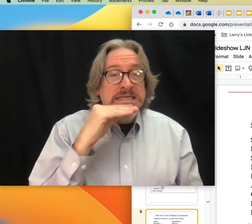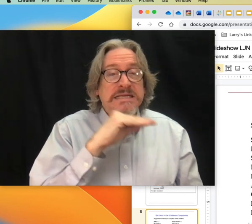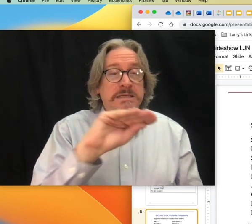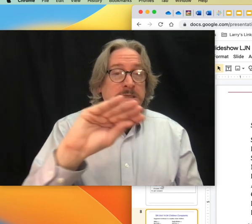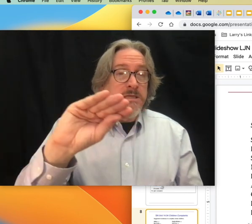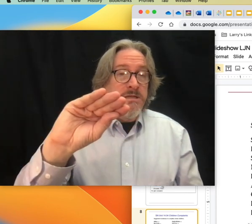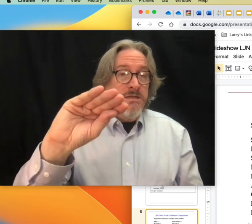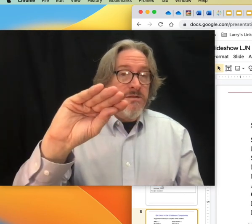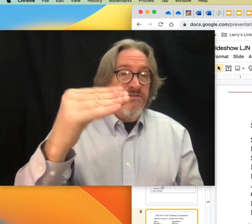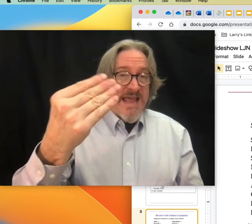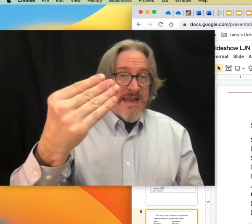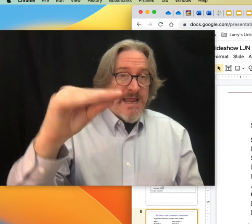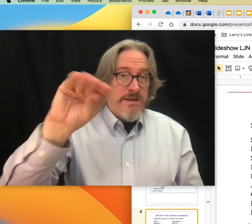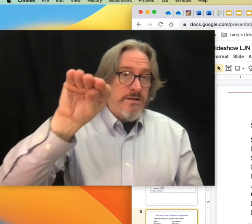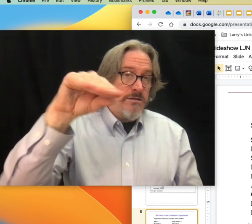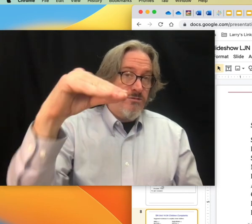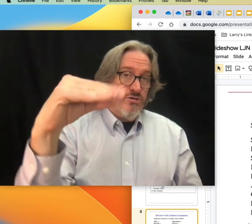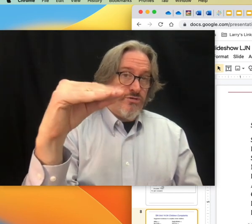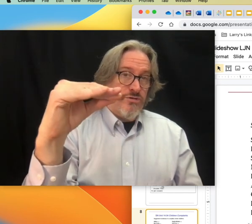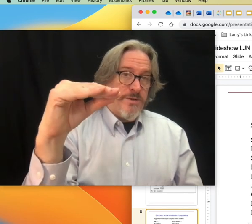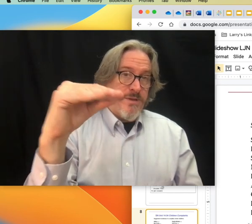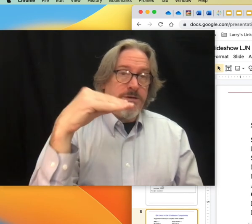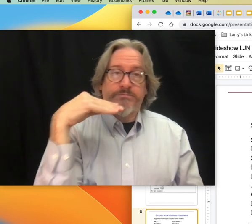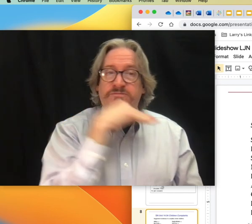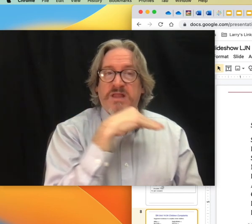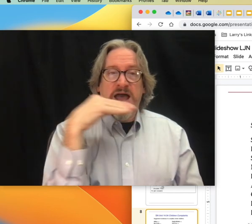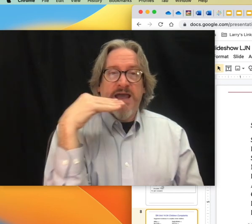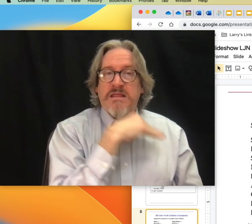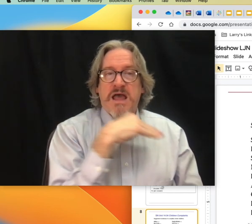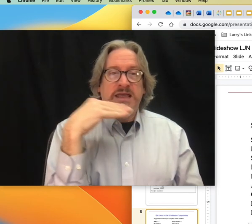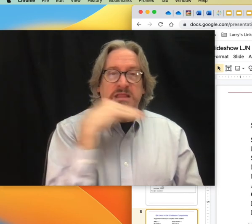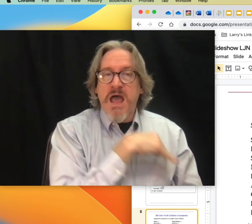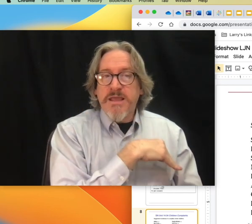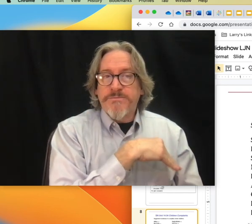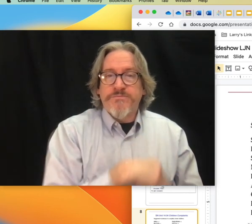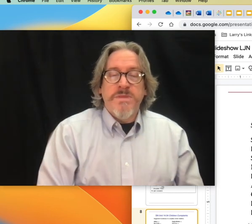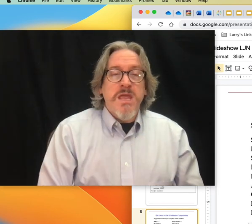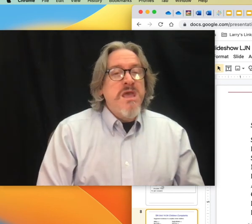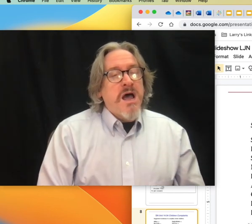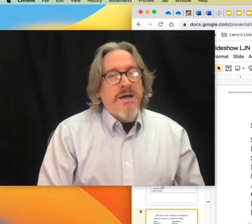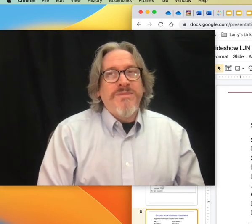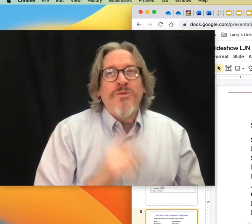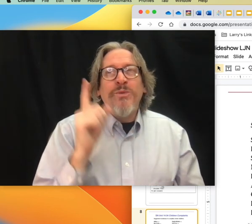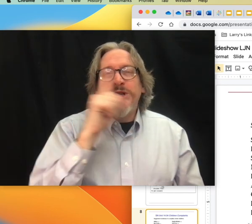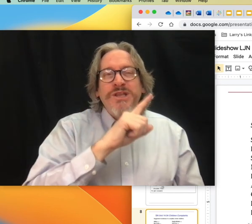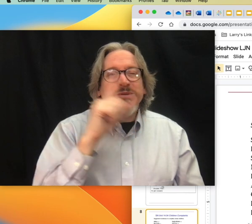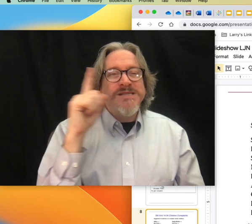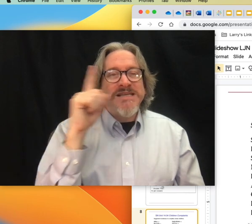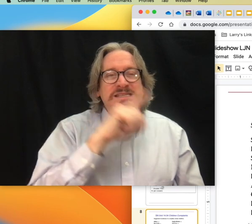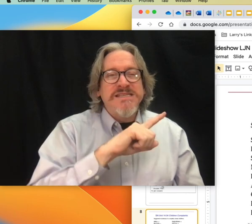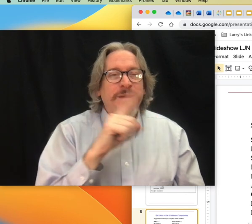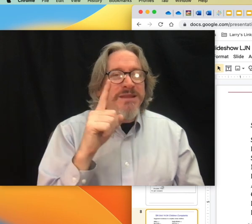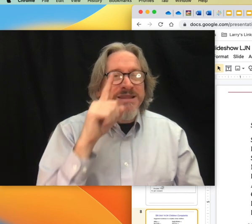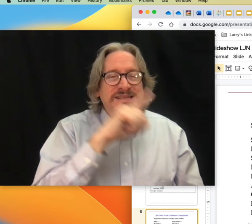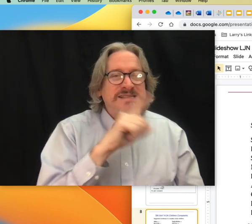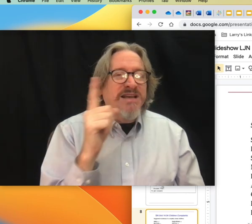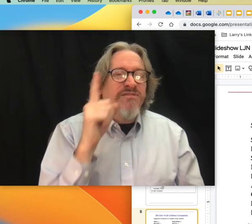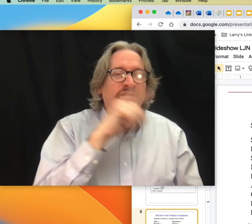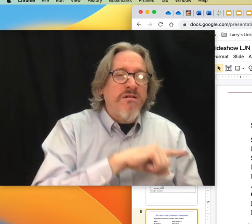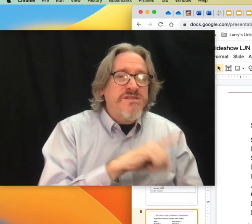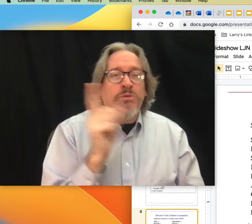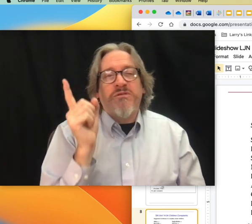Lie. Flat hand, like a beak, lie. We wouldn't use this. I mean,